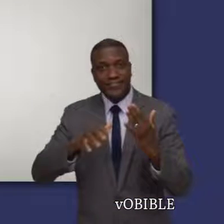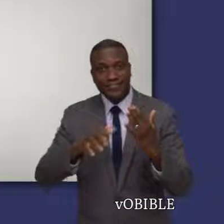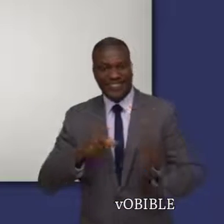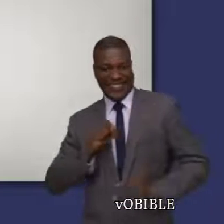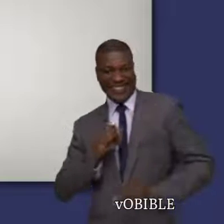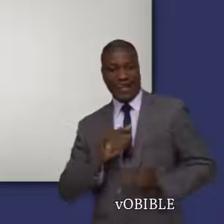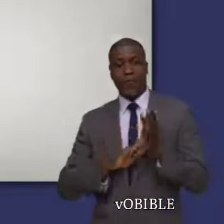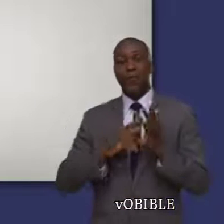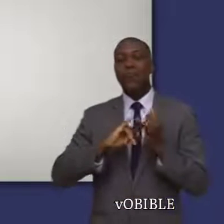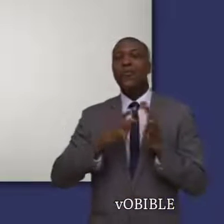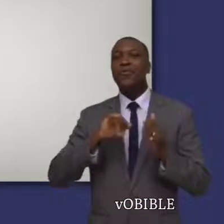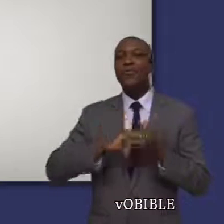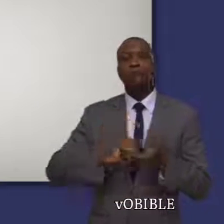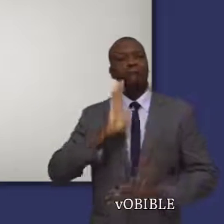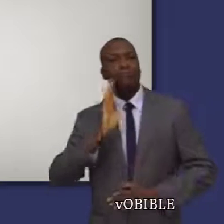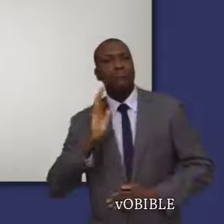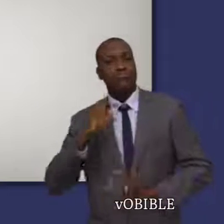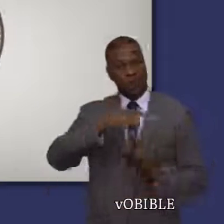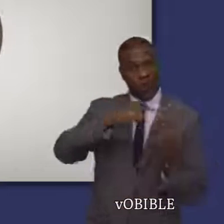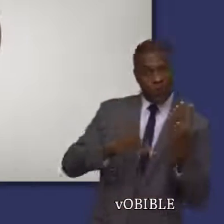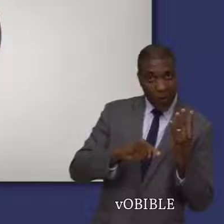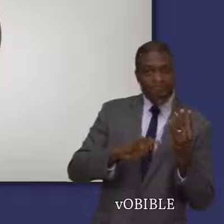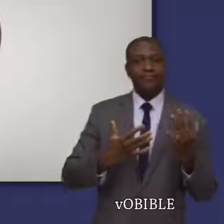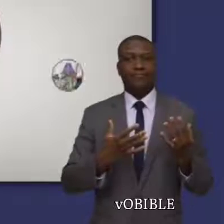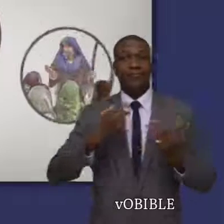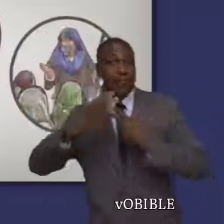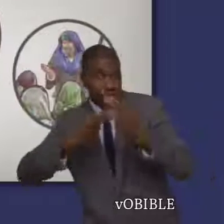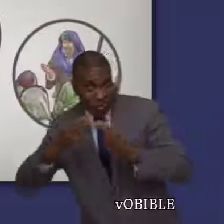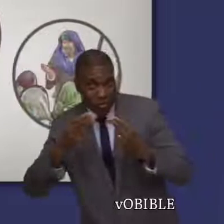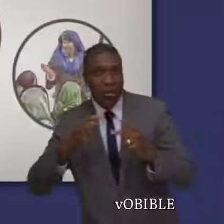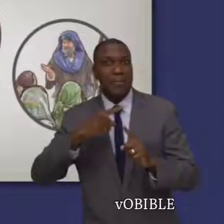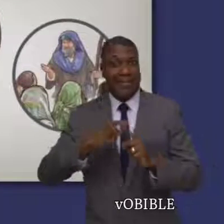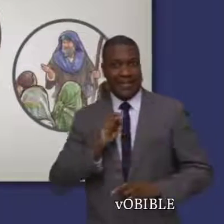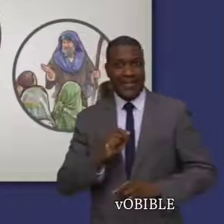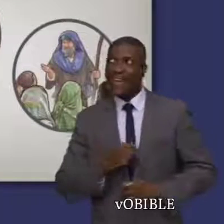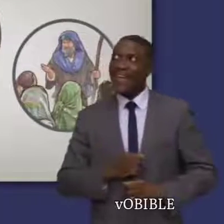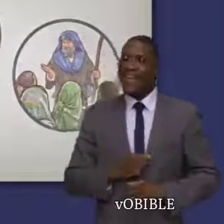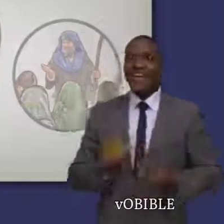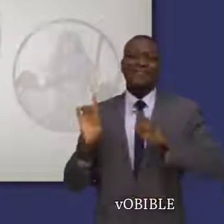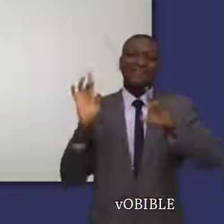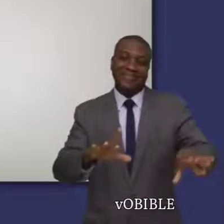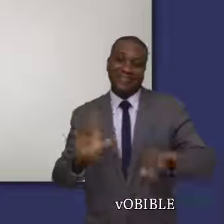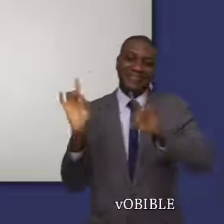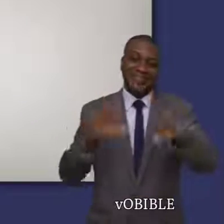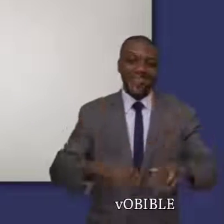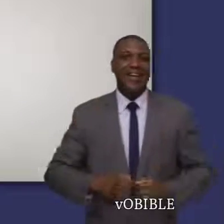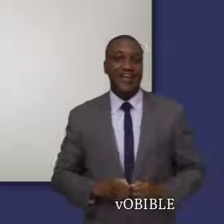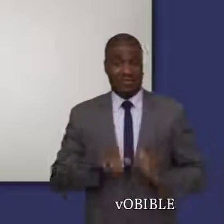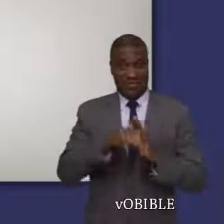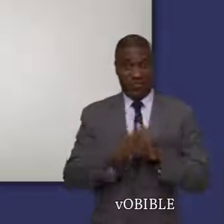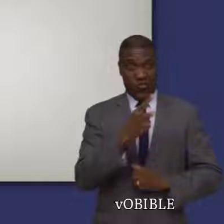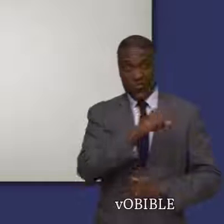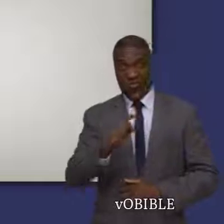book consists primarily of four discourses, a song, and a blessing by Moses. In